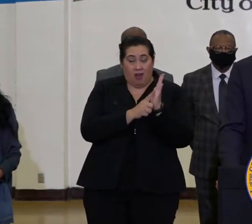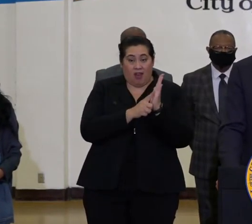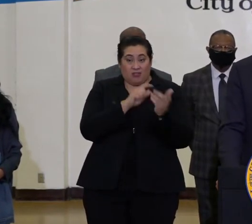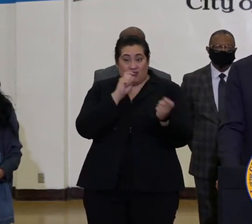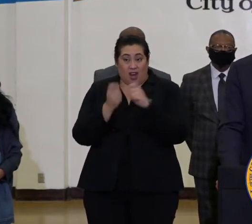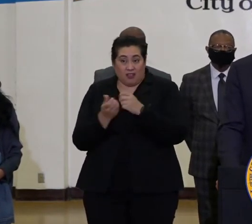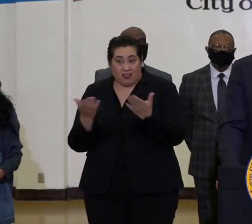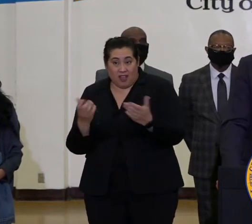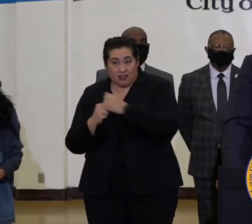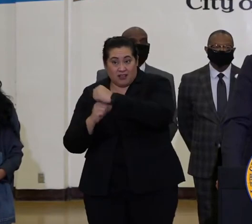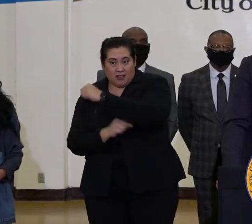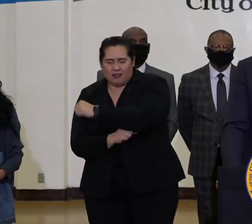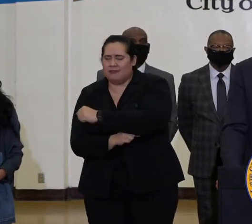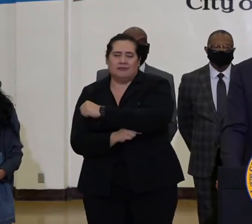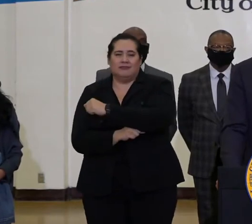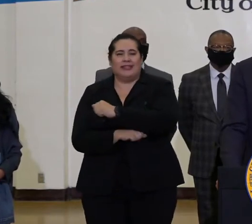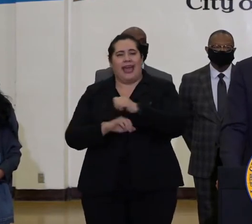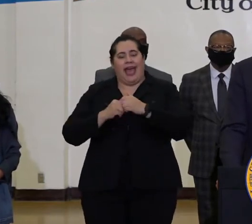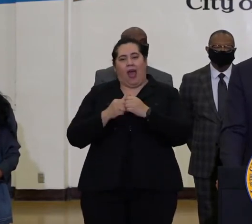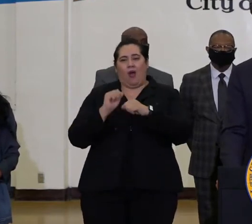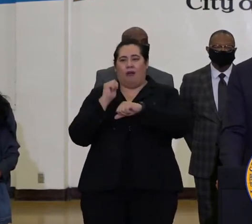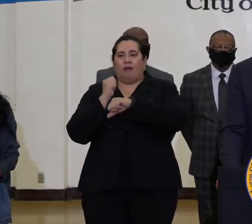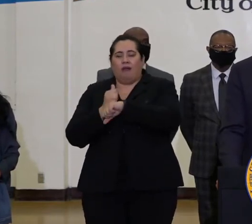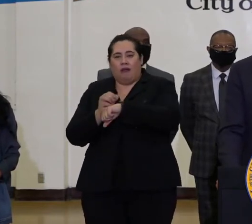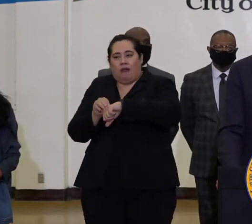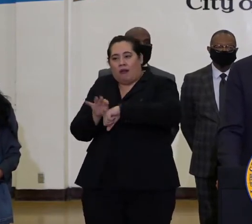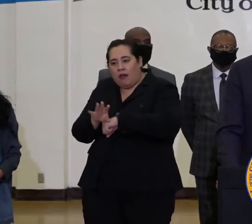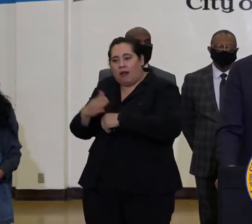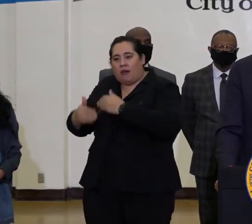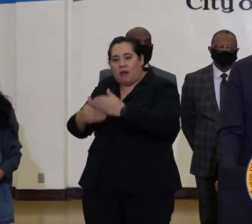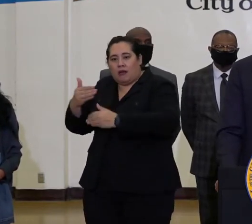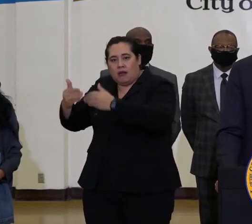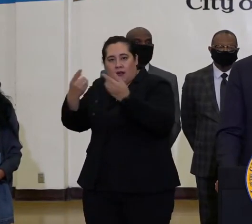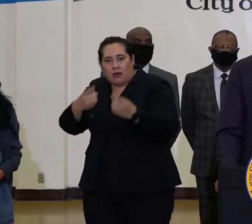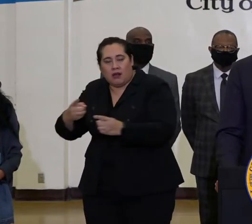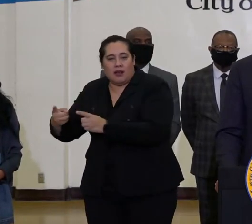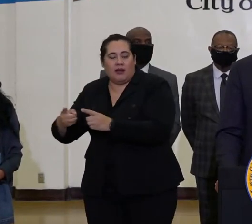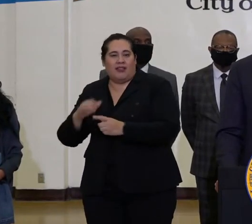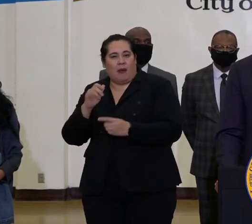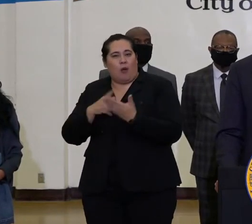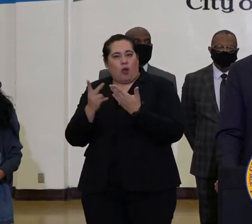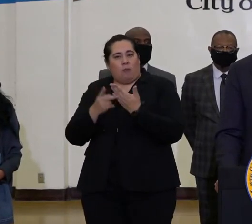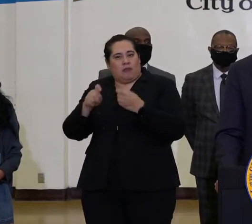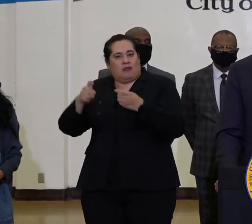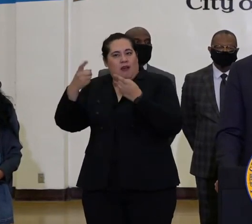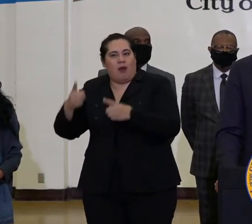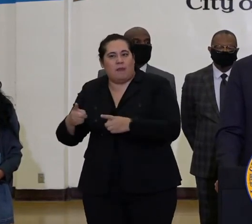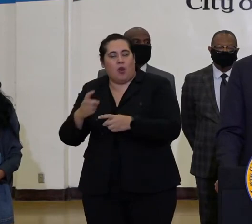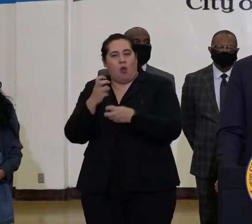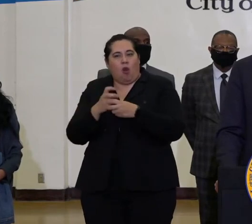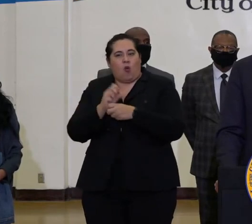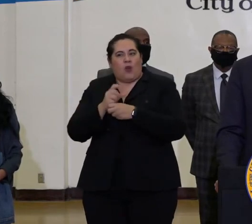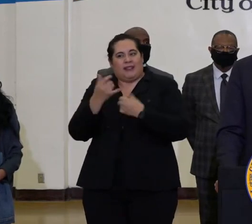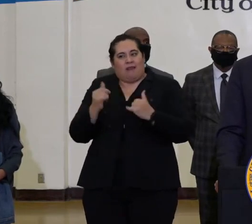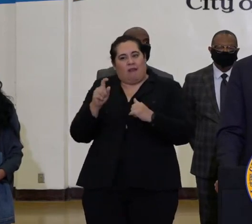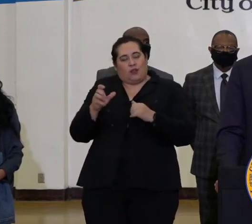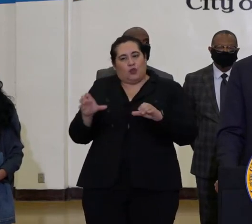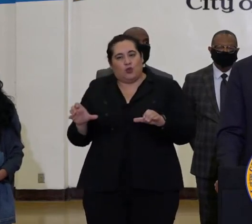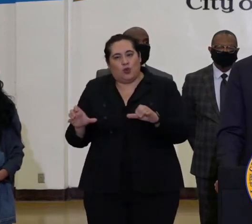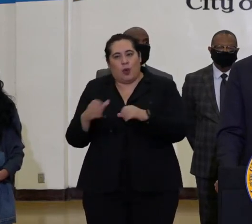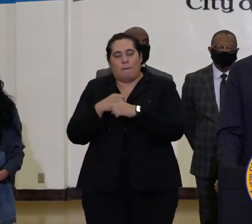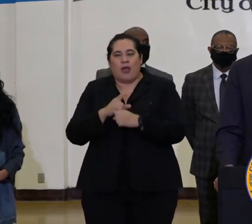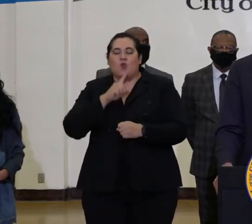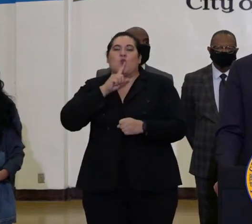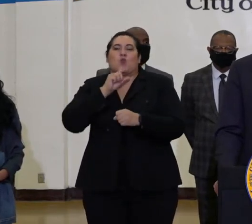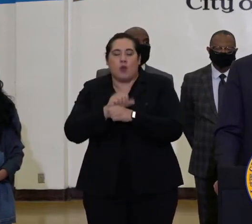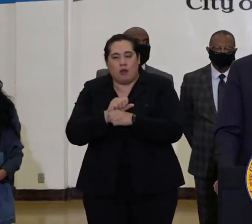things fundamentally. It's the application. Program passing is not problem solving. It's the hard work that we have to do to make